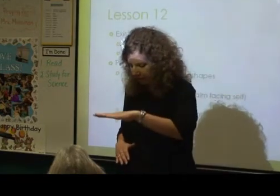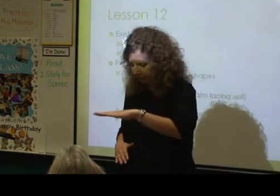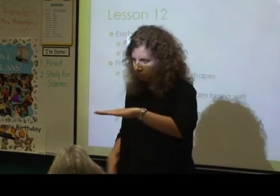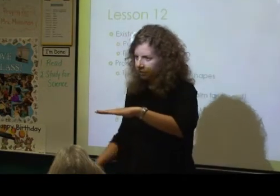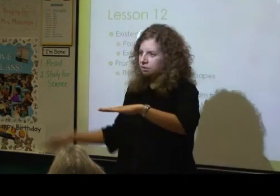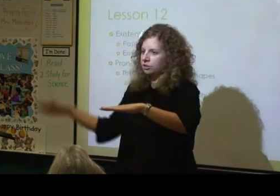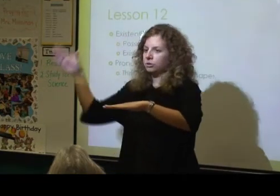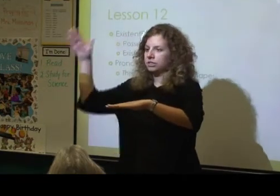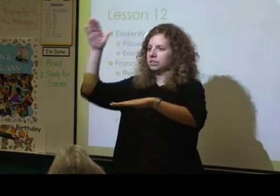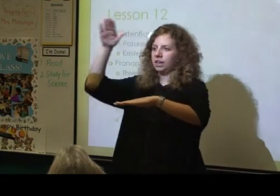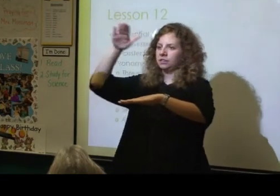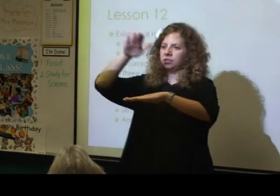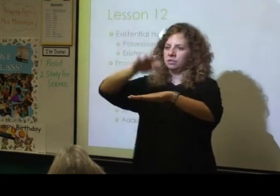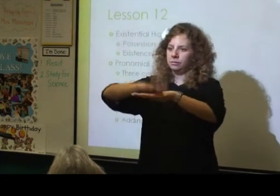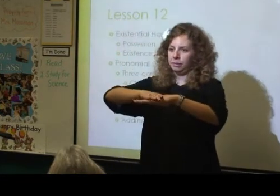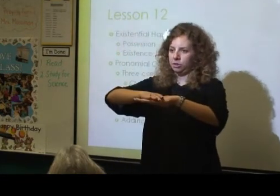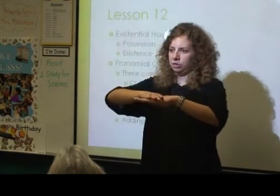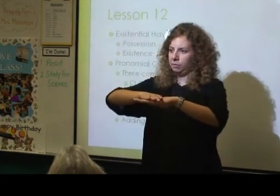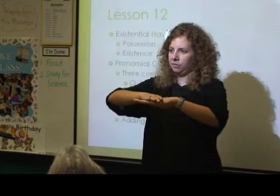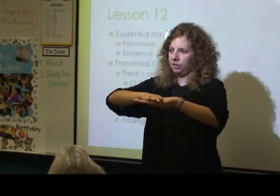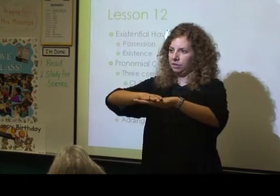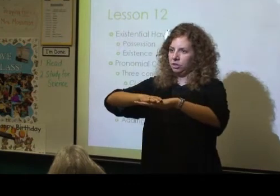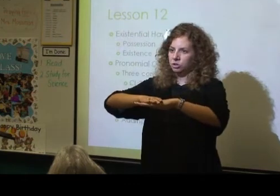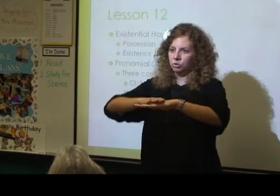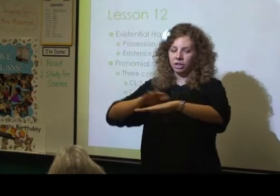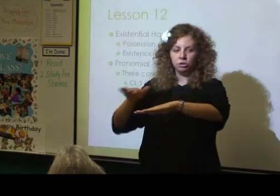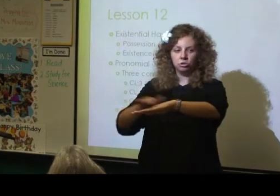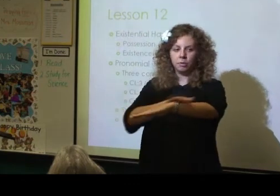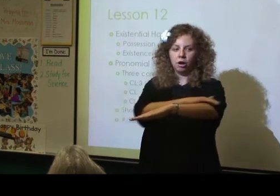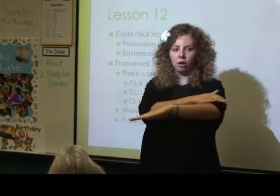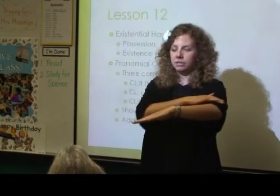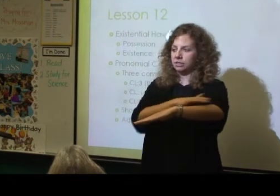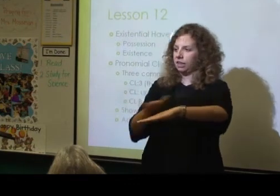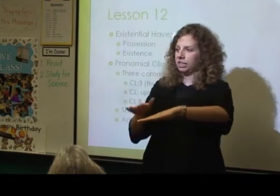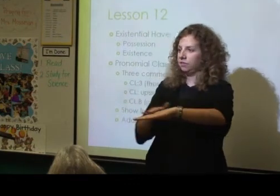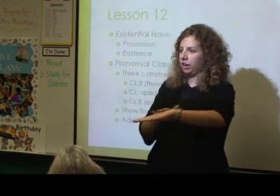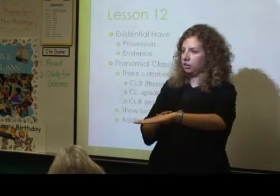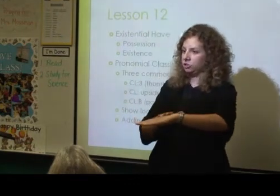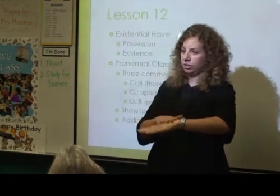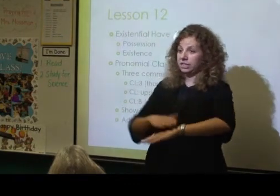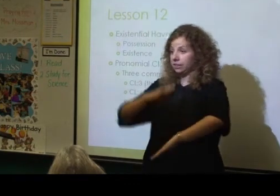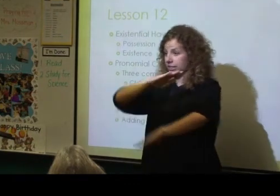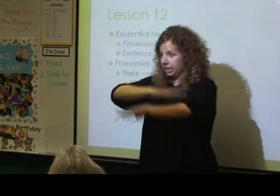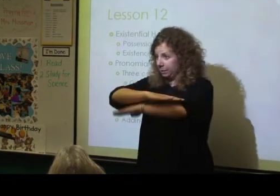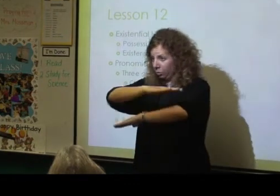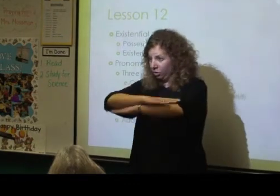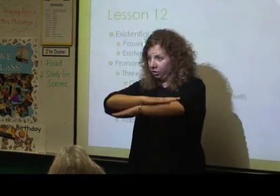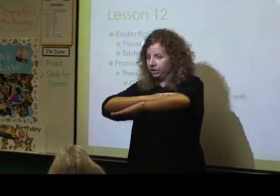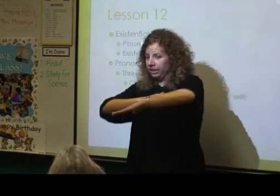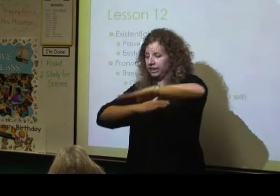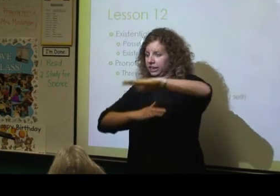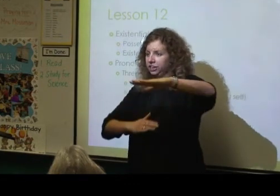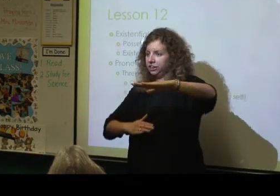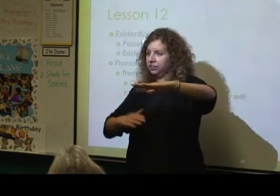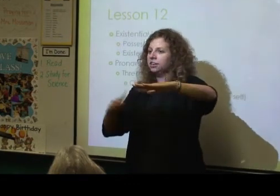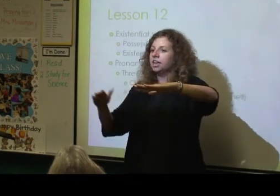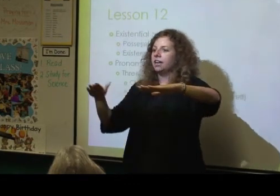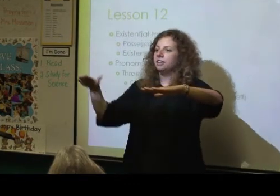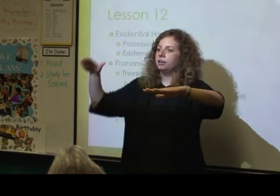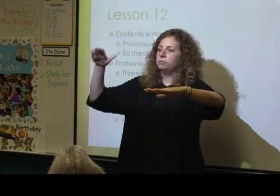here, then you can set paper on top of it. So I could use my arm as the classifier. So I said like table here, and then I would